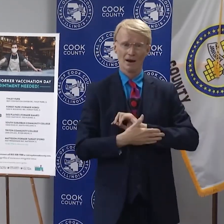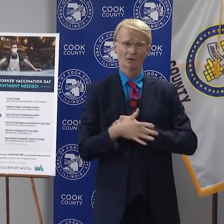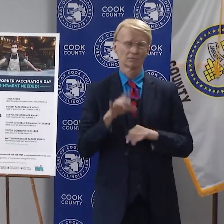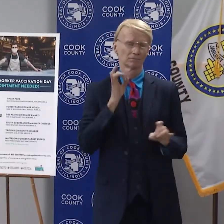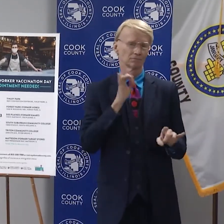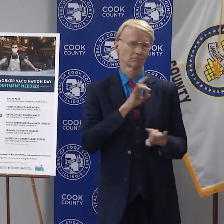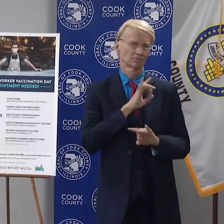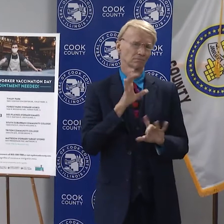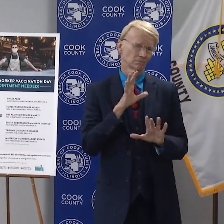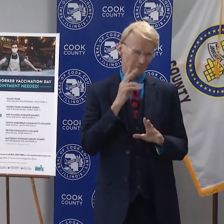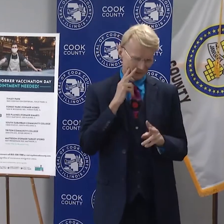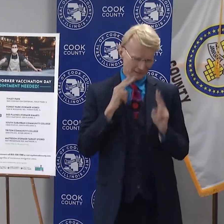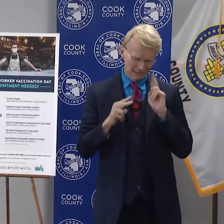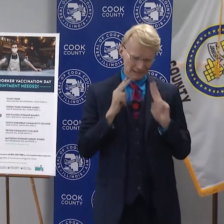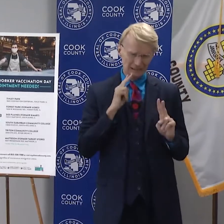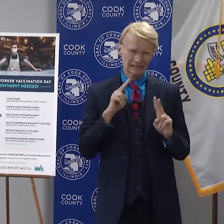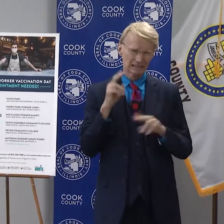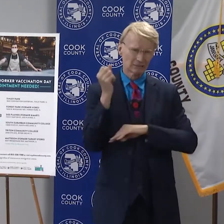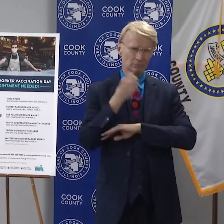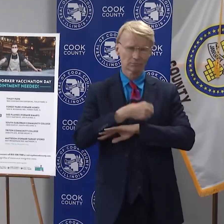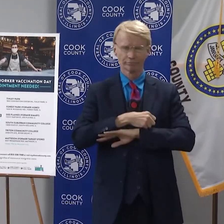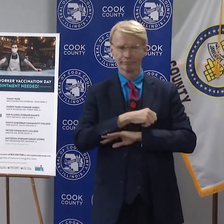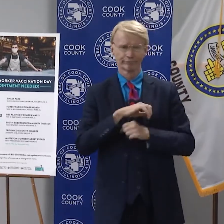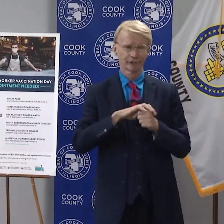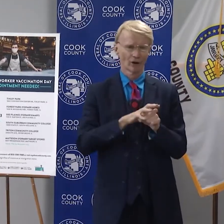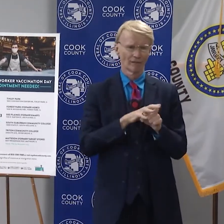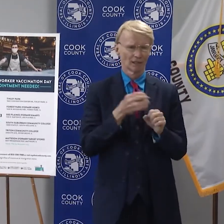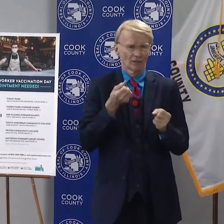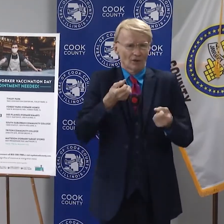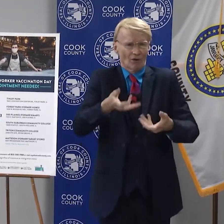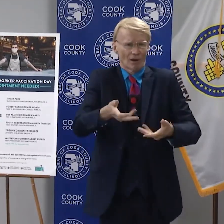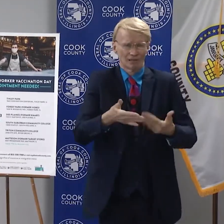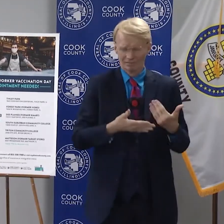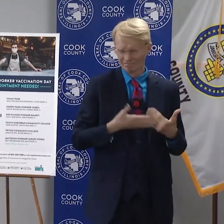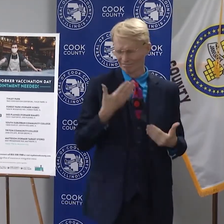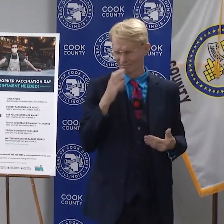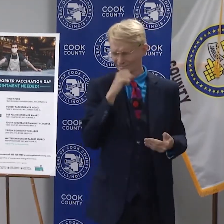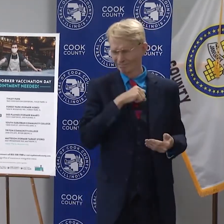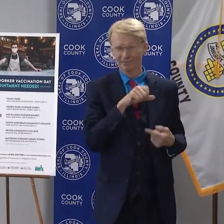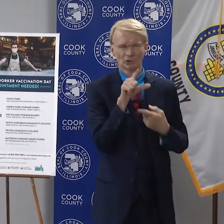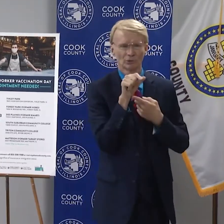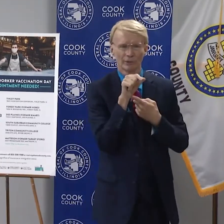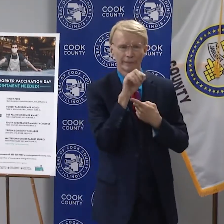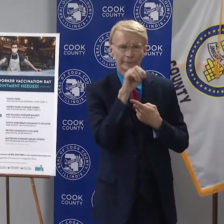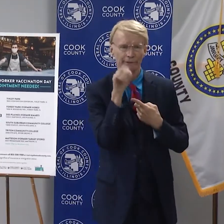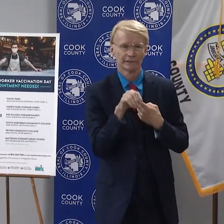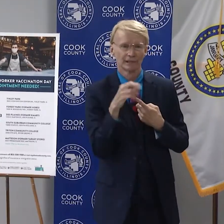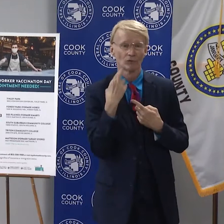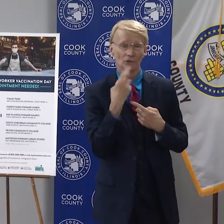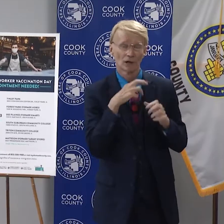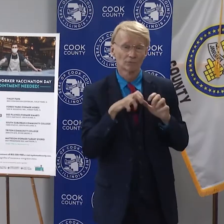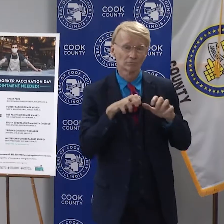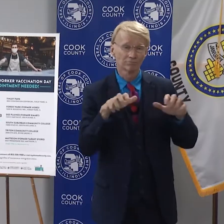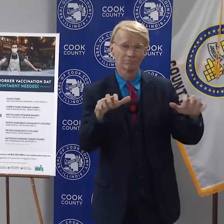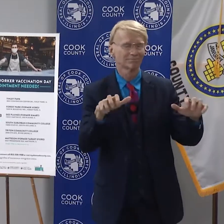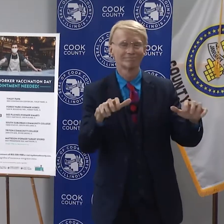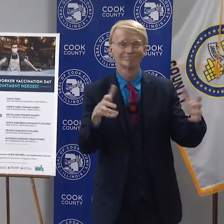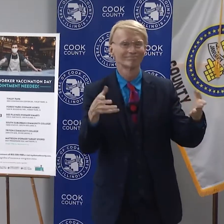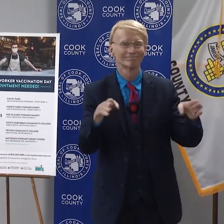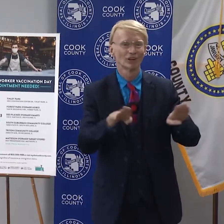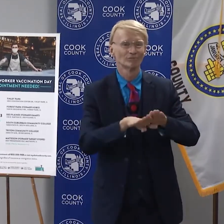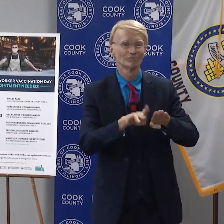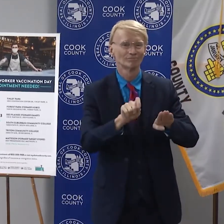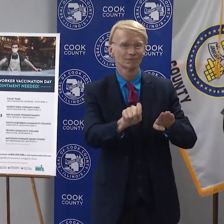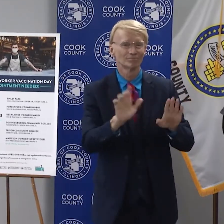decimated by the pandemic. We estimate that over 20% of the restaurants here in the state of Illinois will not reopen. That's